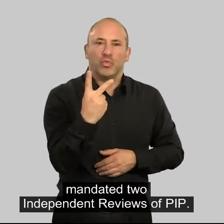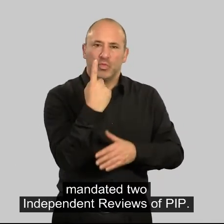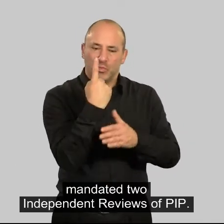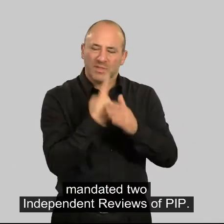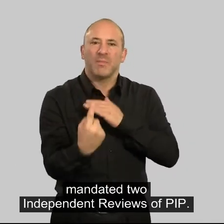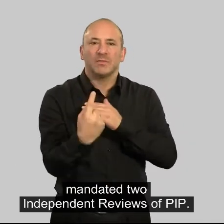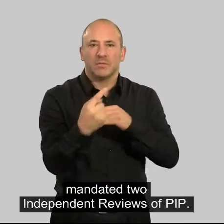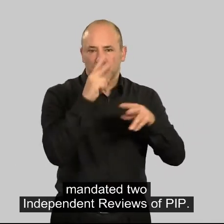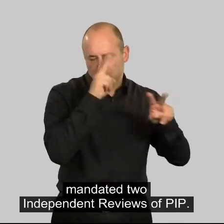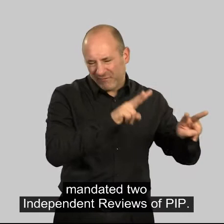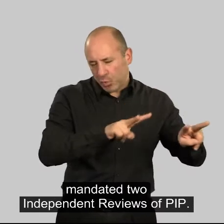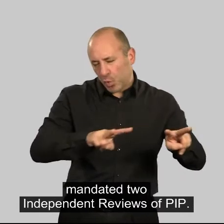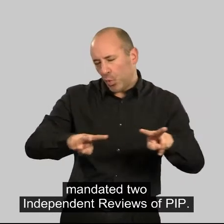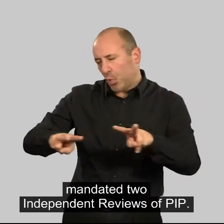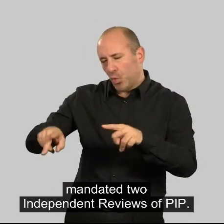PIP.